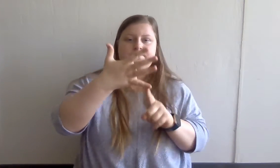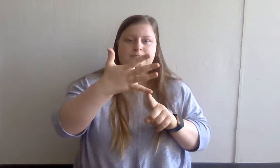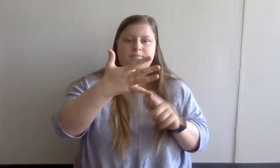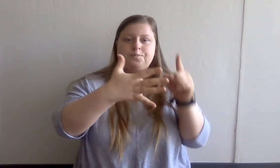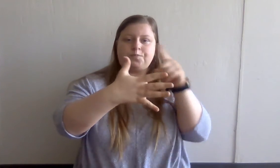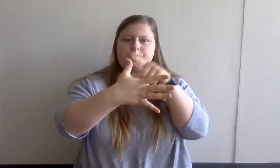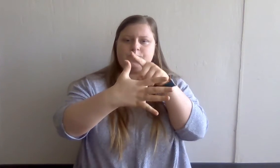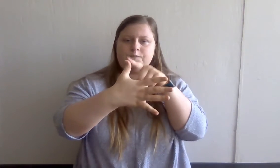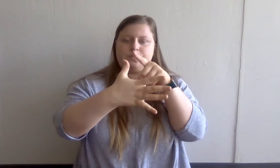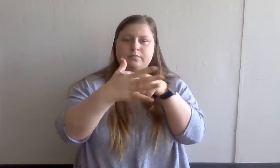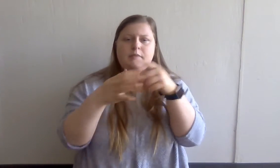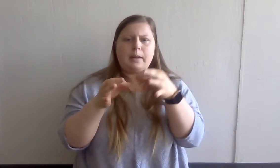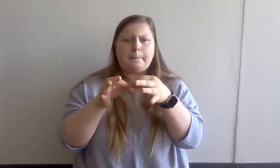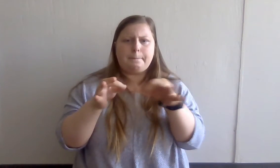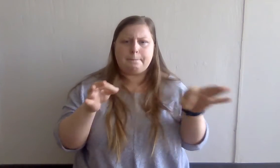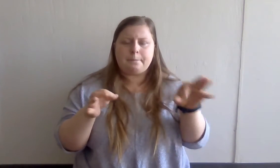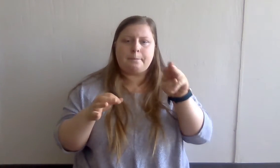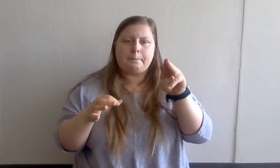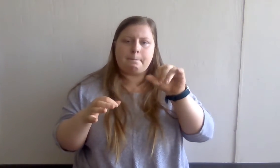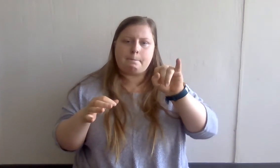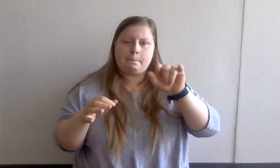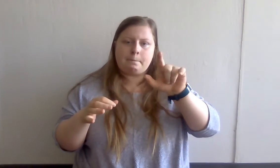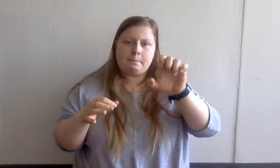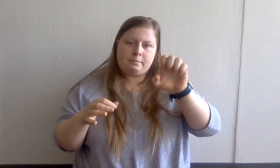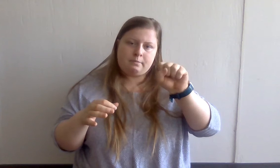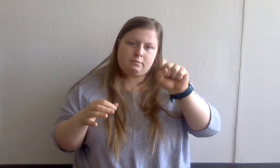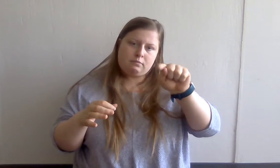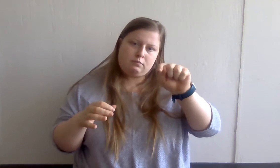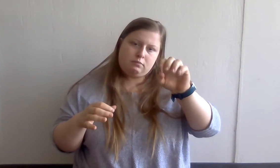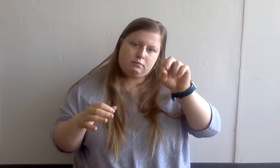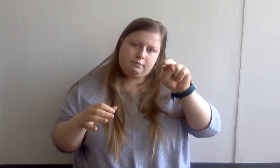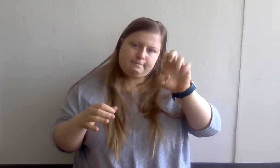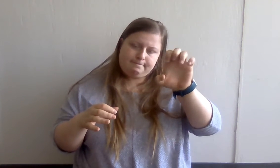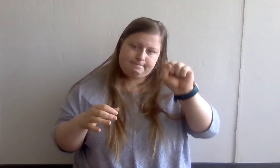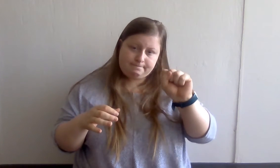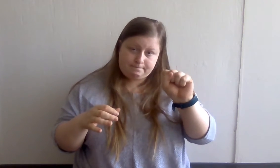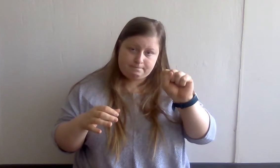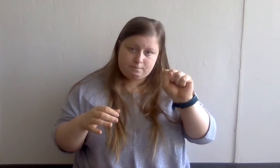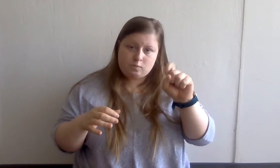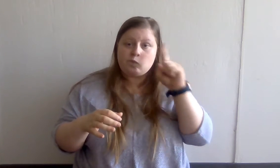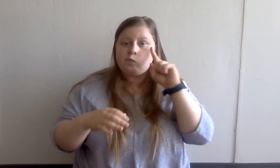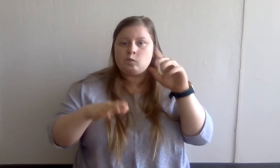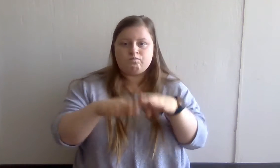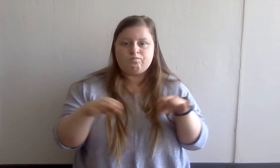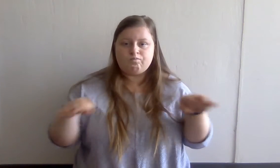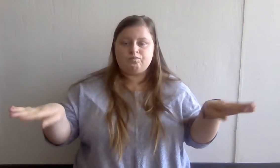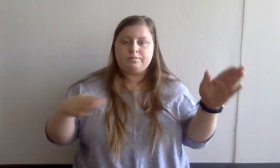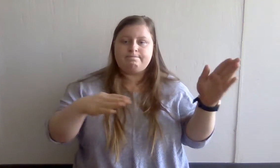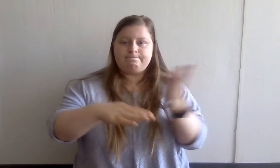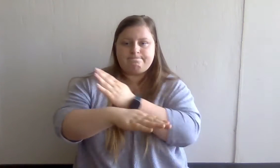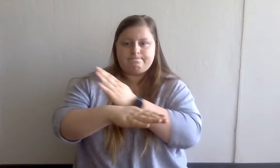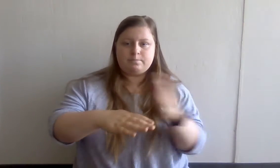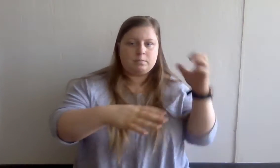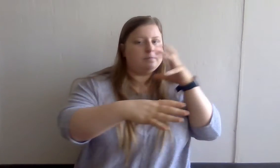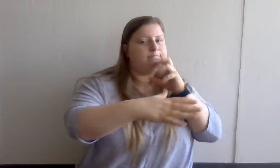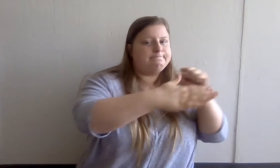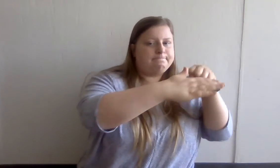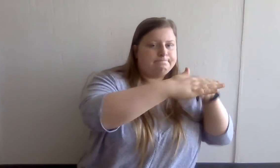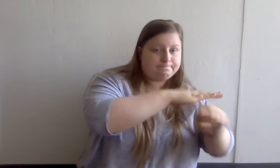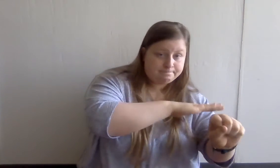What is on the agenda today? There are 5 things. First, we will discuss language developmental milestones for children between